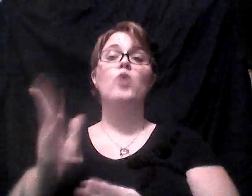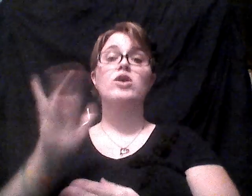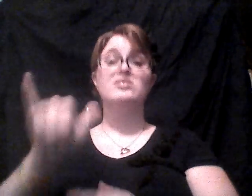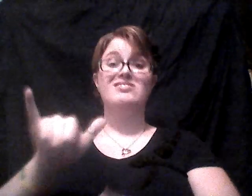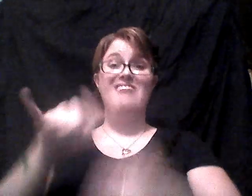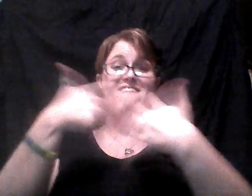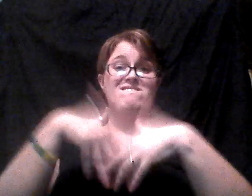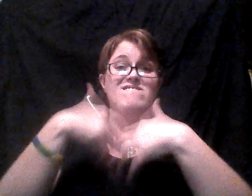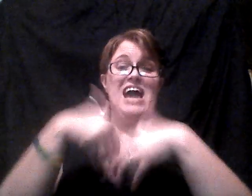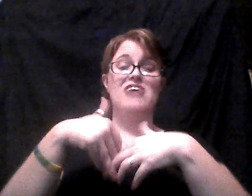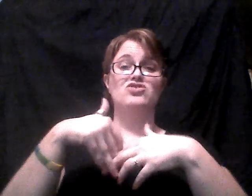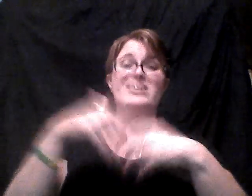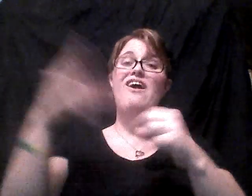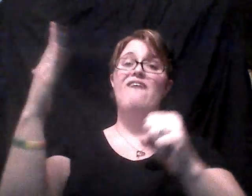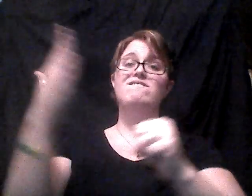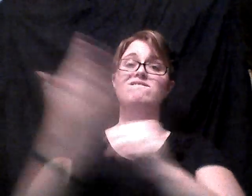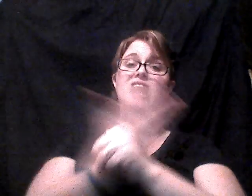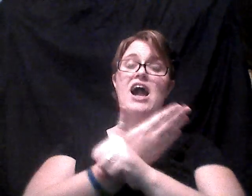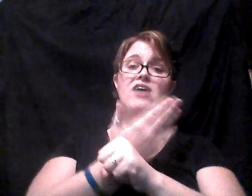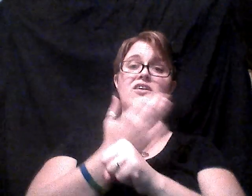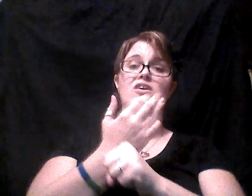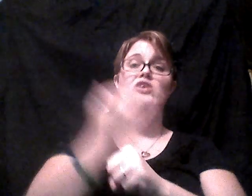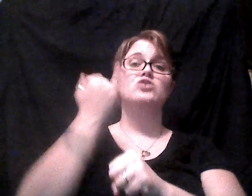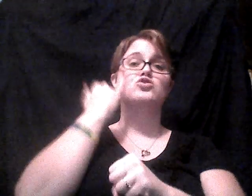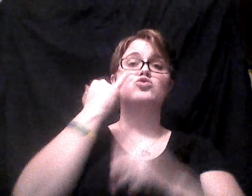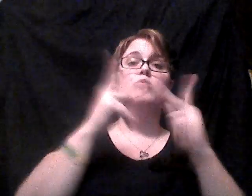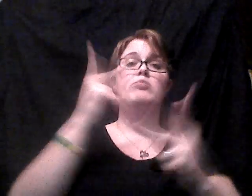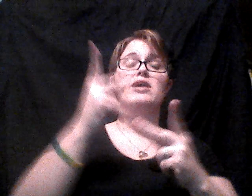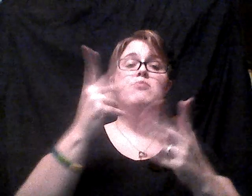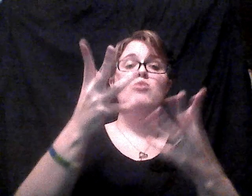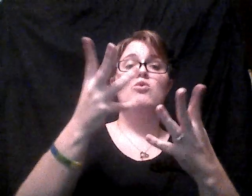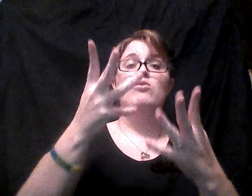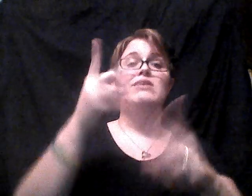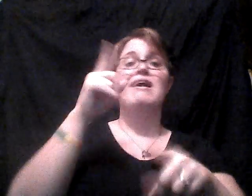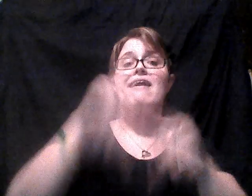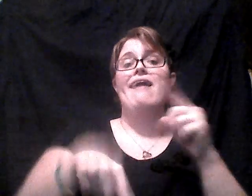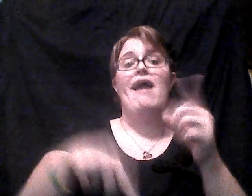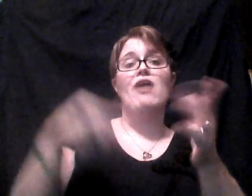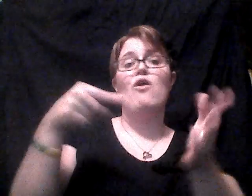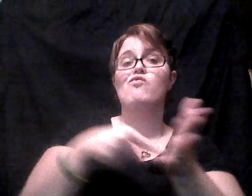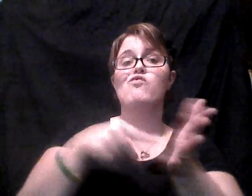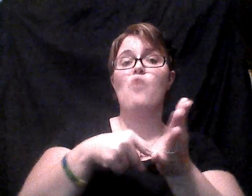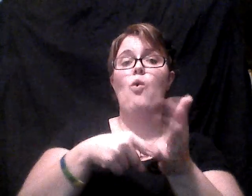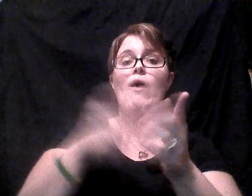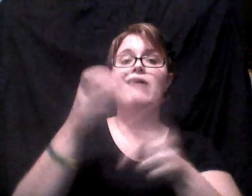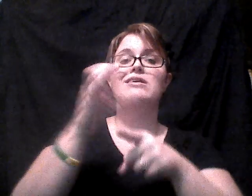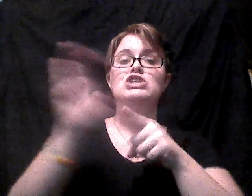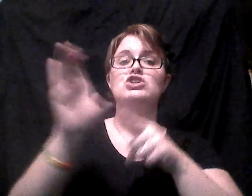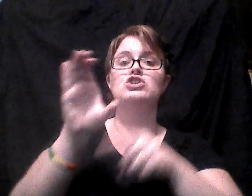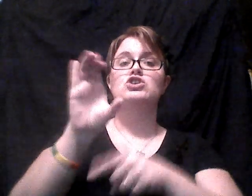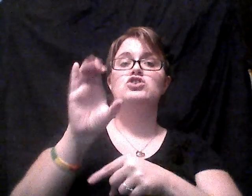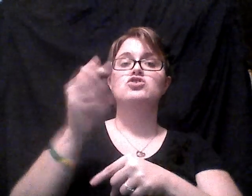buy potato chips. And now his little hungry butt can't afford potato chips. So he stops eating potato chips, and lo and